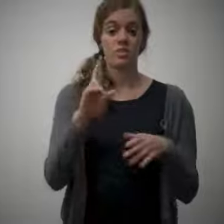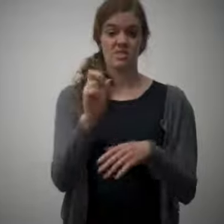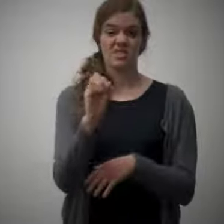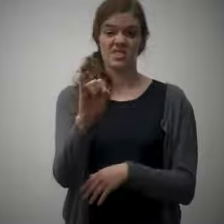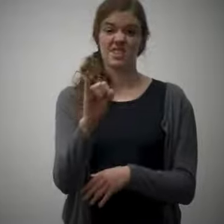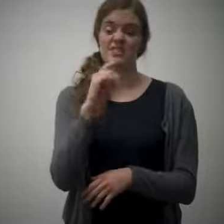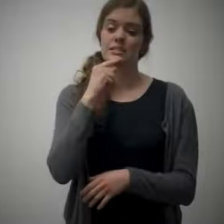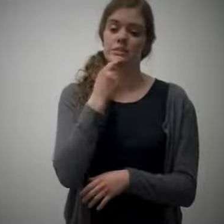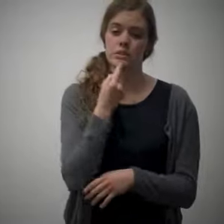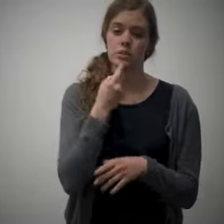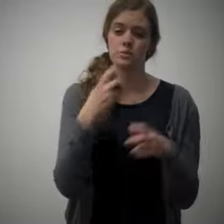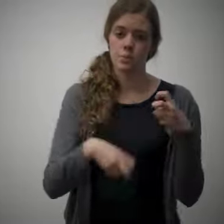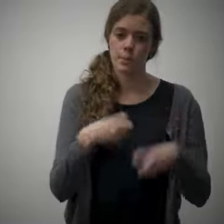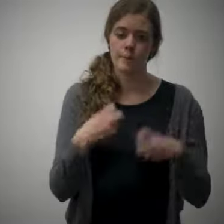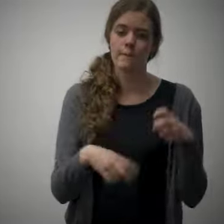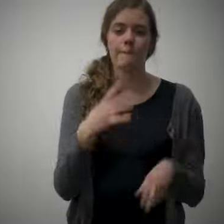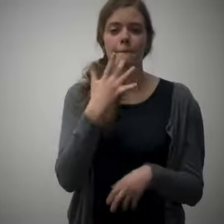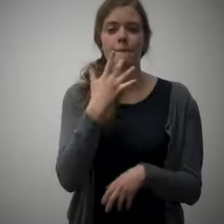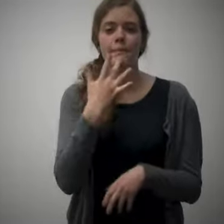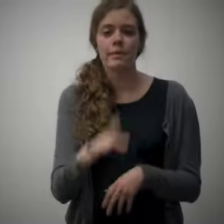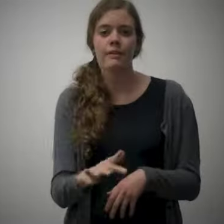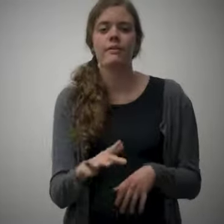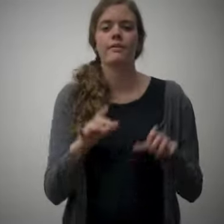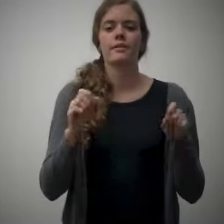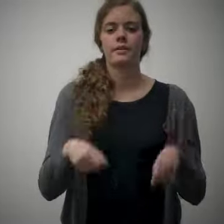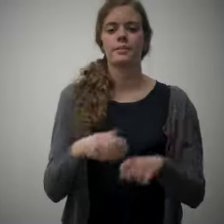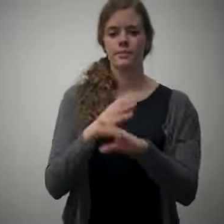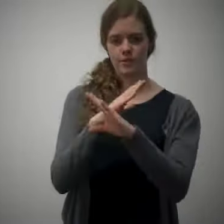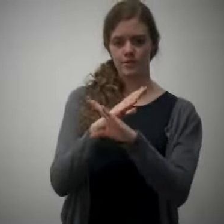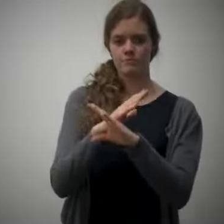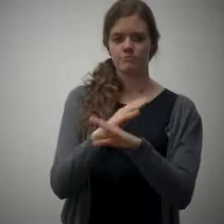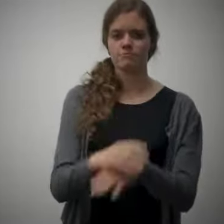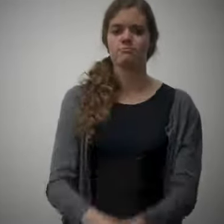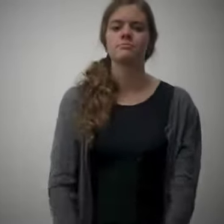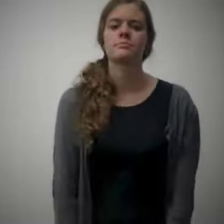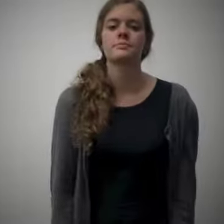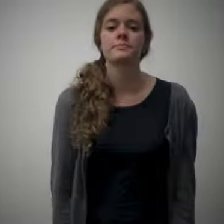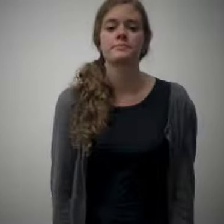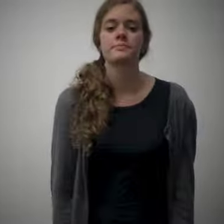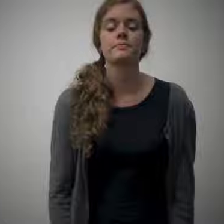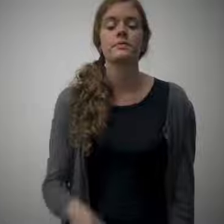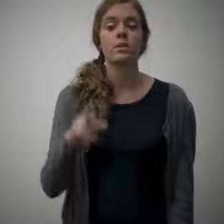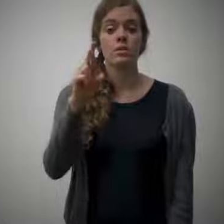RSI is a real problem. Luckily, there are real answers.